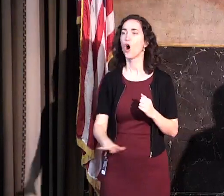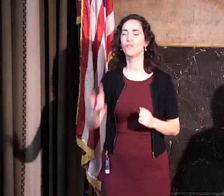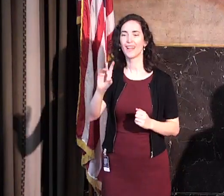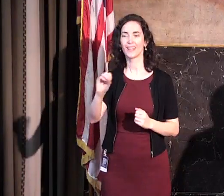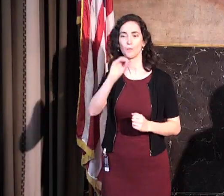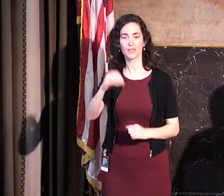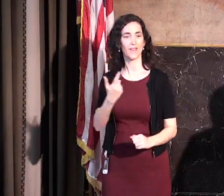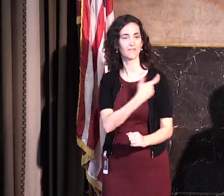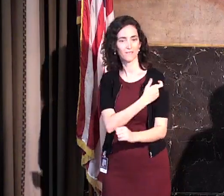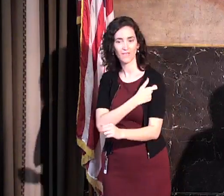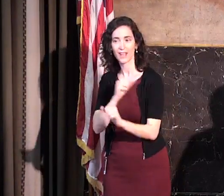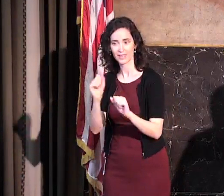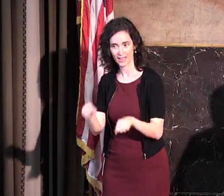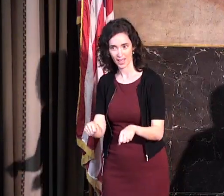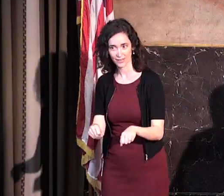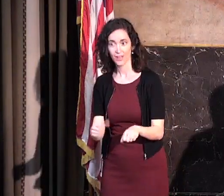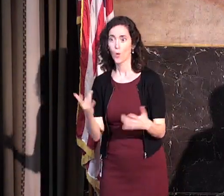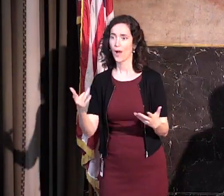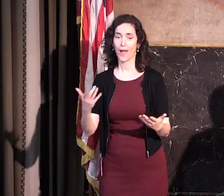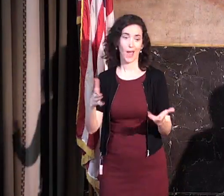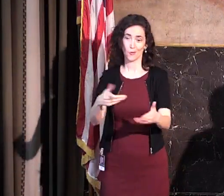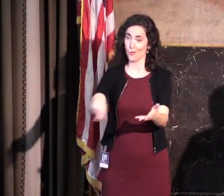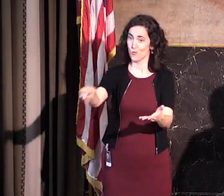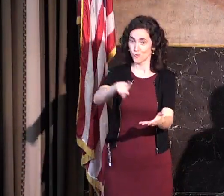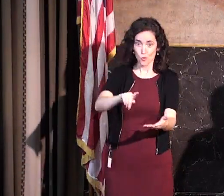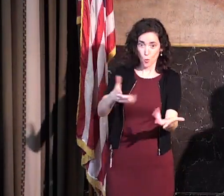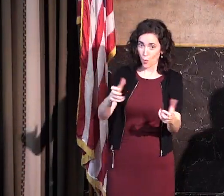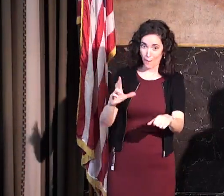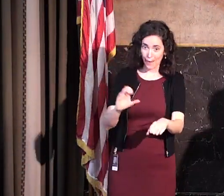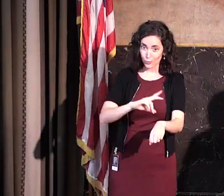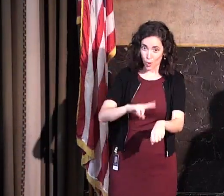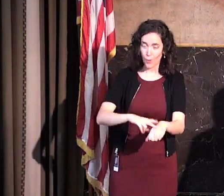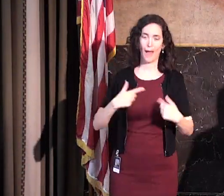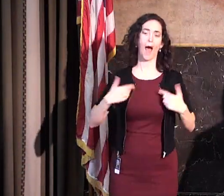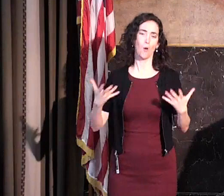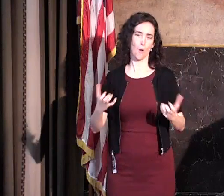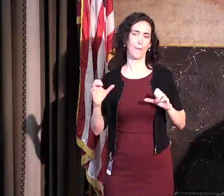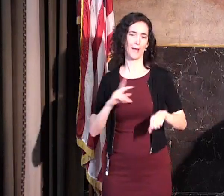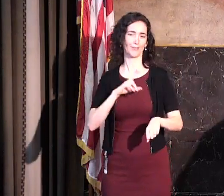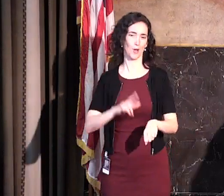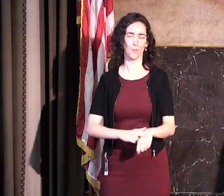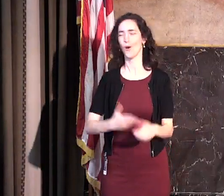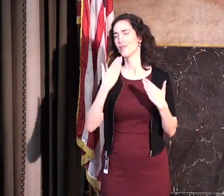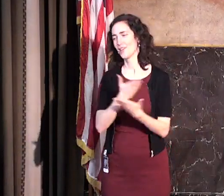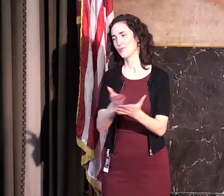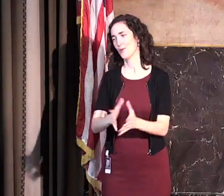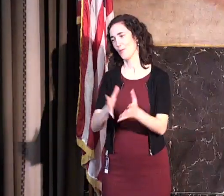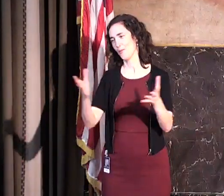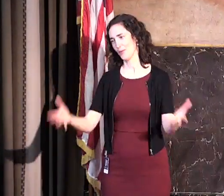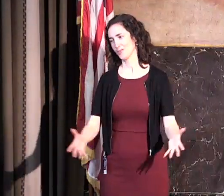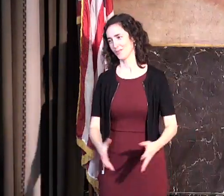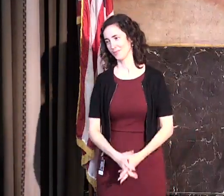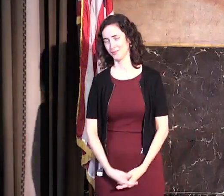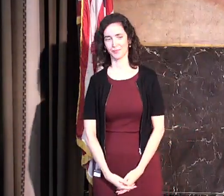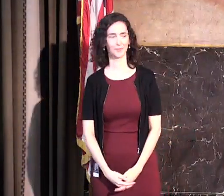because I don't know about y'all, but I'm ready for us to get back to normal. Thank you all so much.